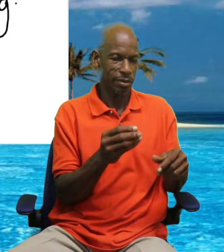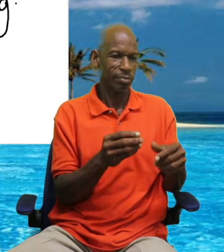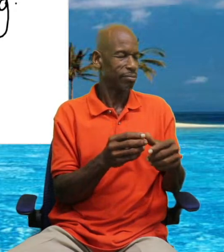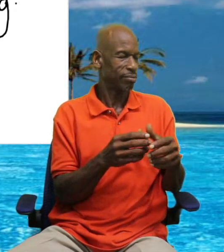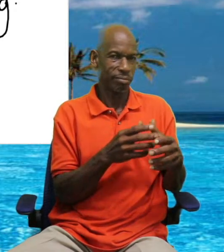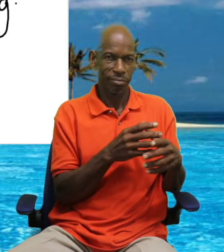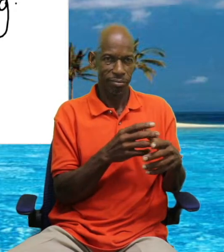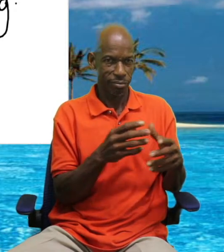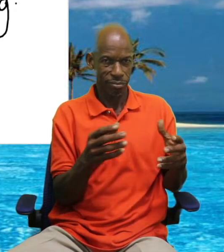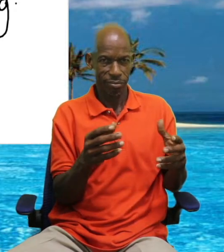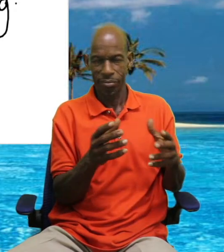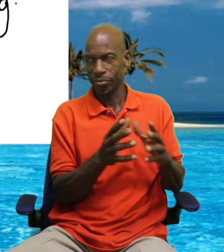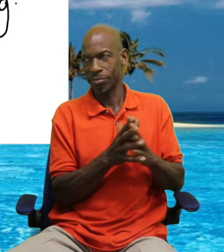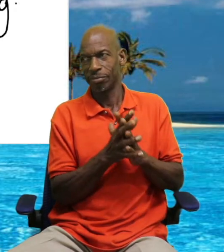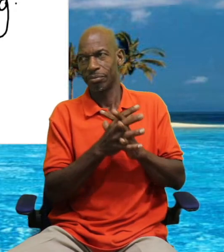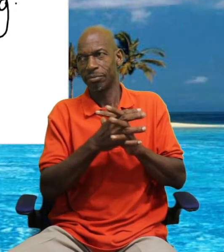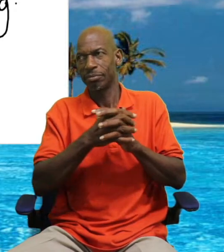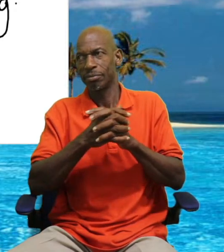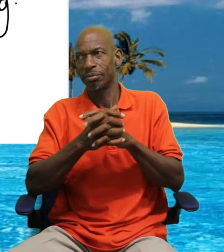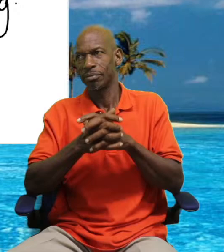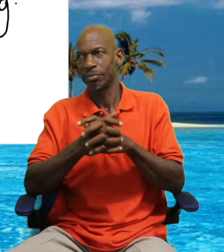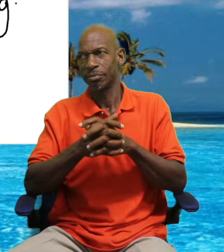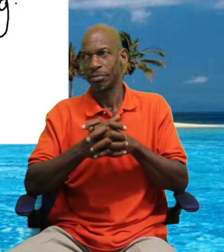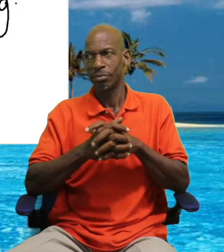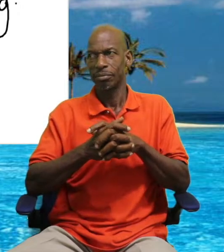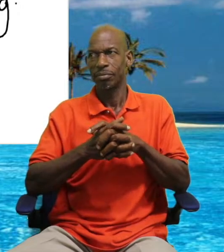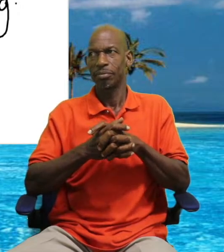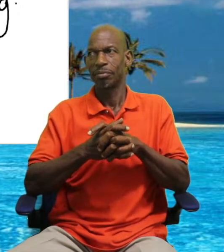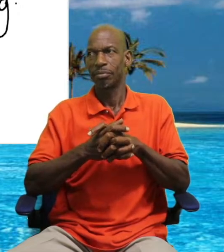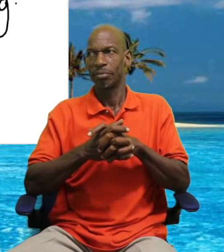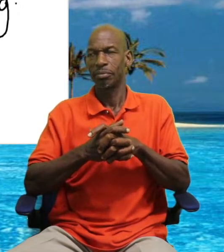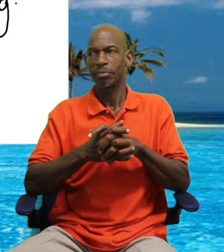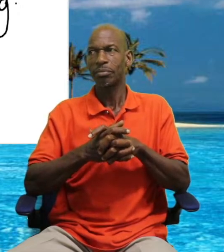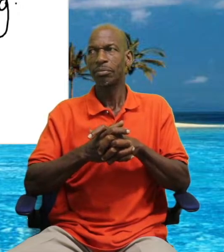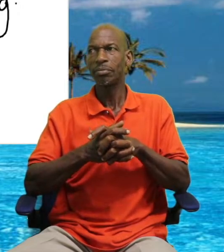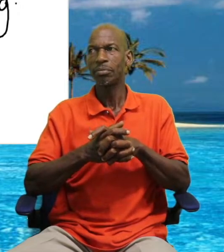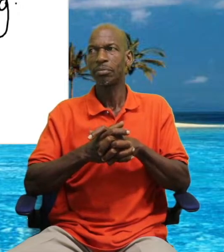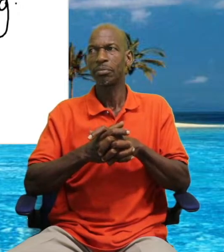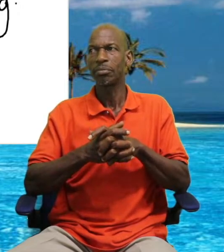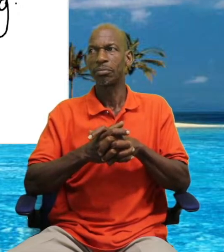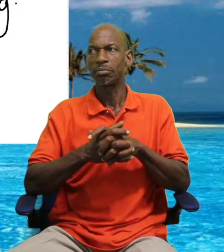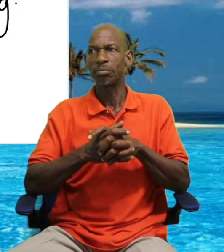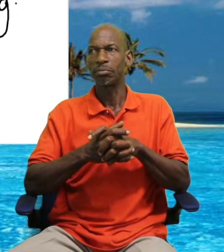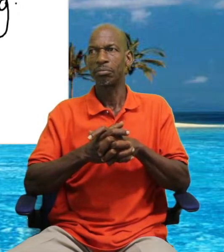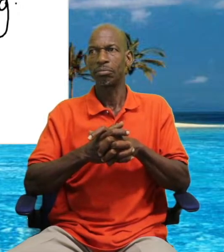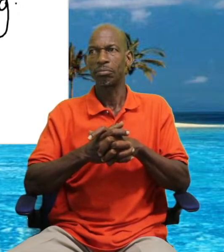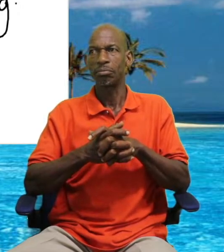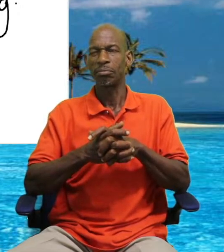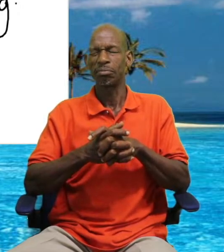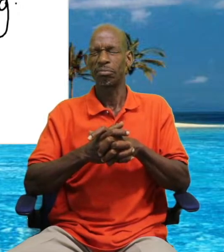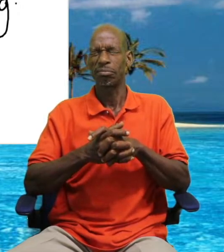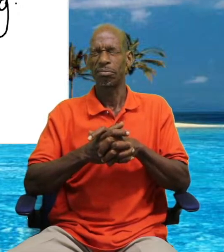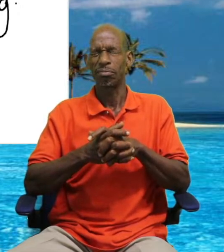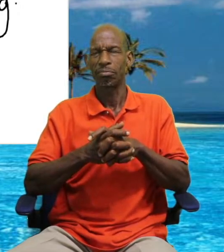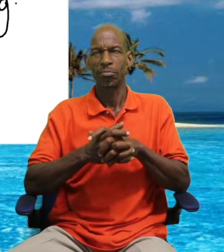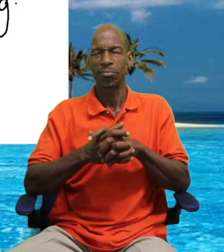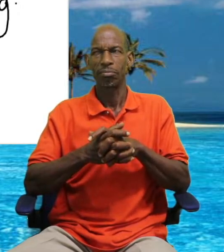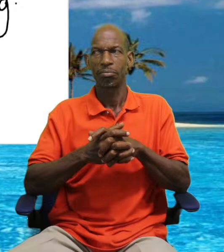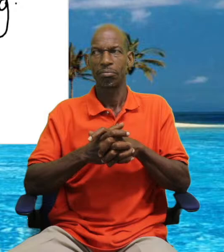This is one sentence here, and this is another sentence. So I want you to join them for me. I'm not giving you